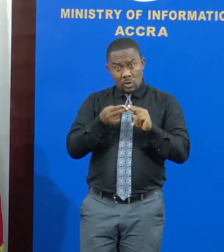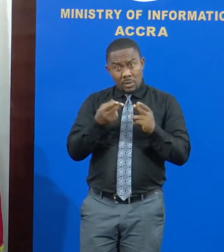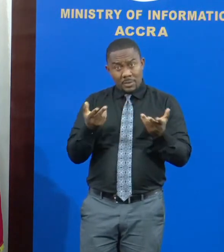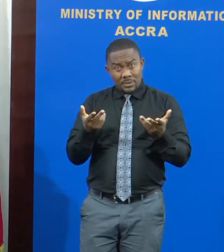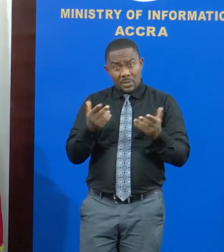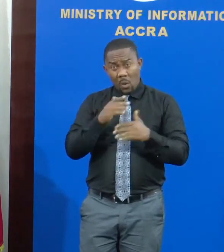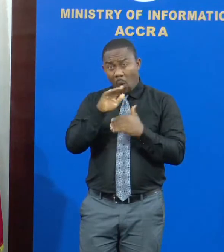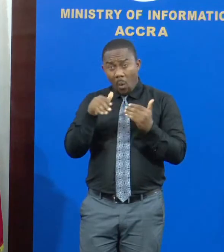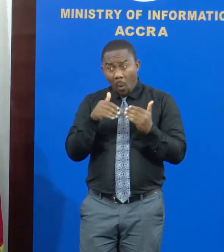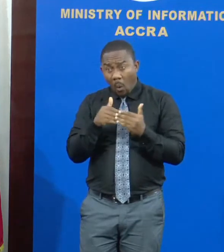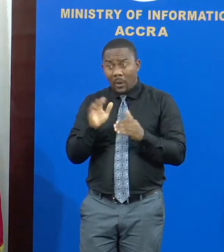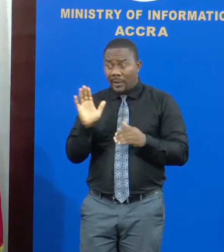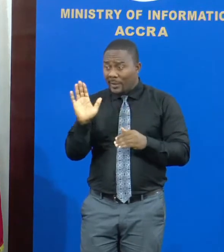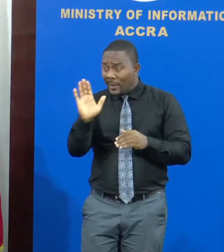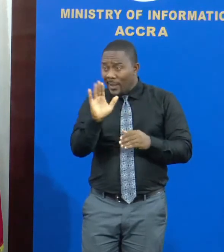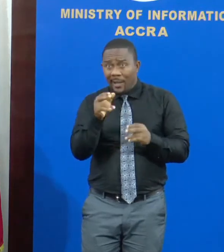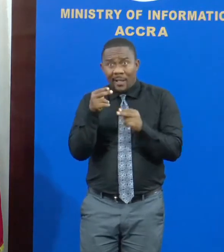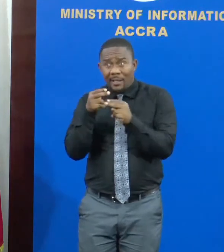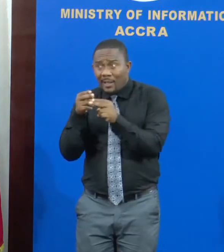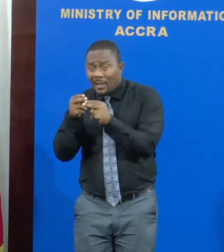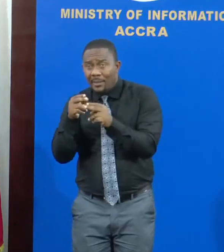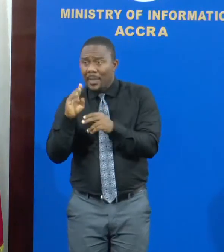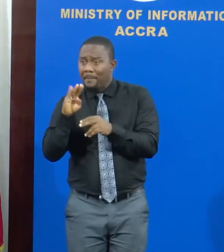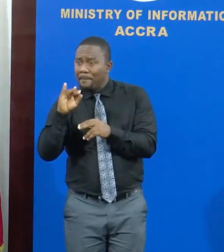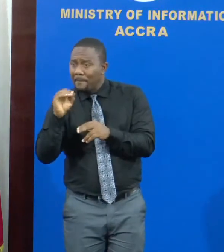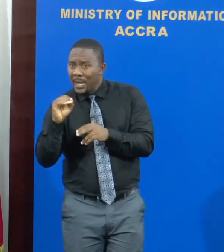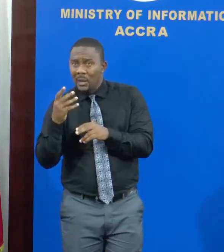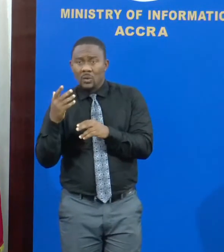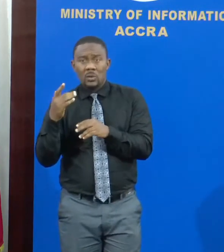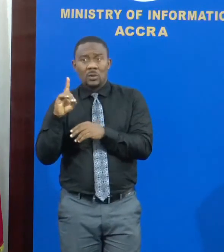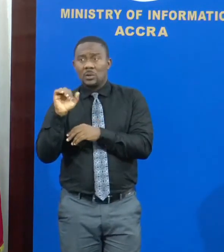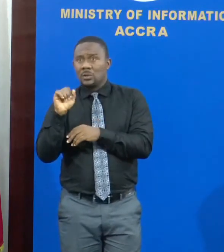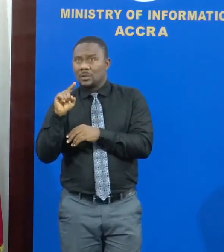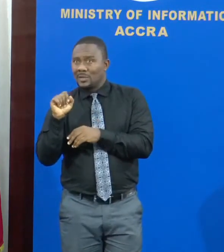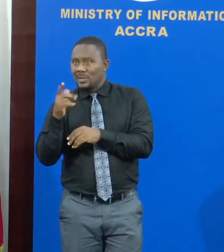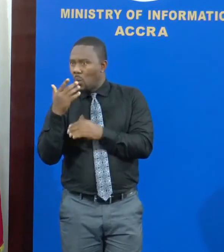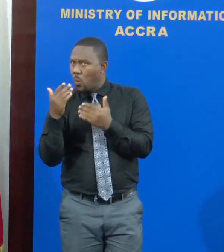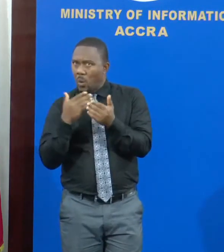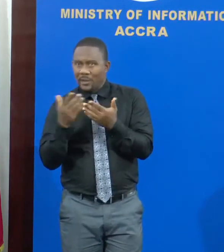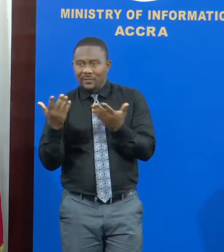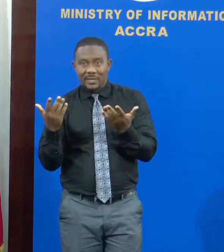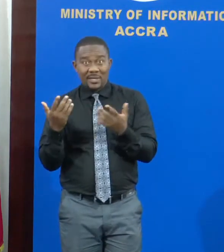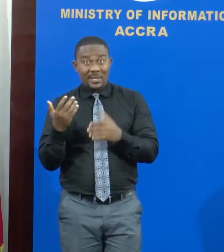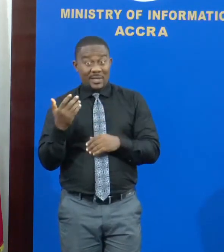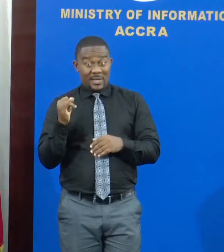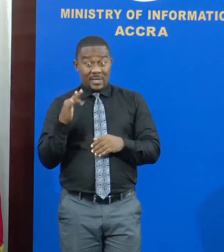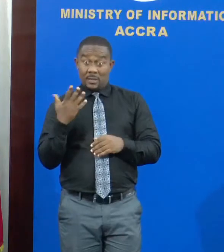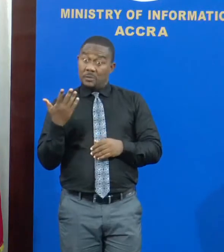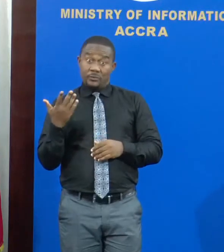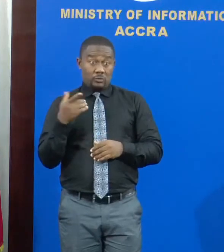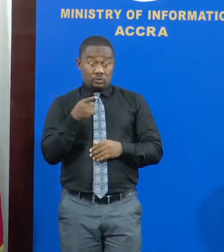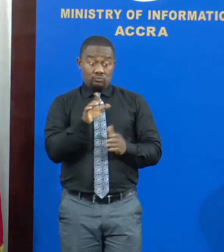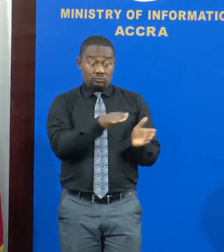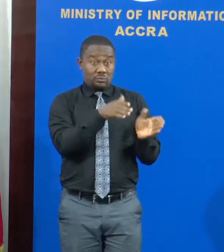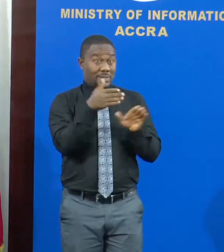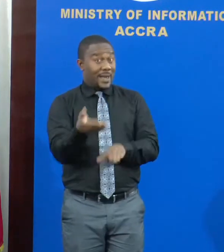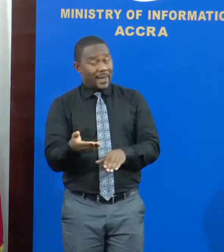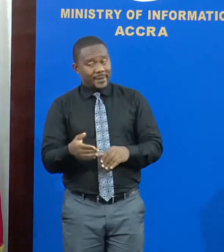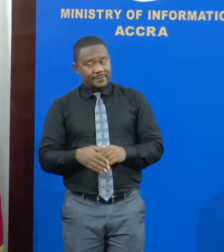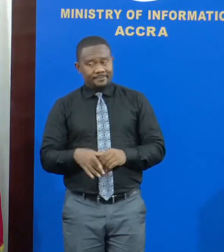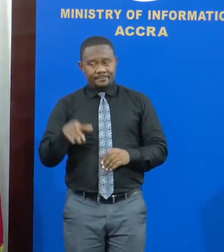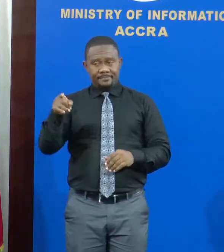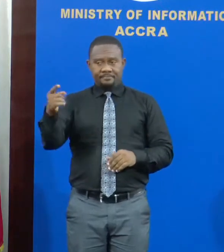nominate. And that would include their biometrics. So when you are no more there and the person shows up, and he says, I am